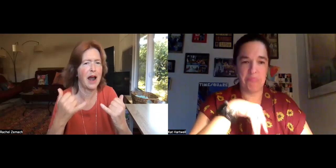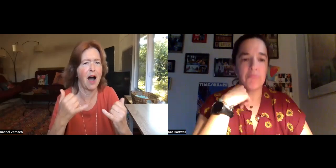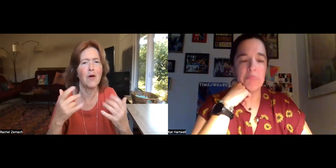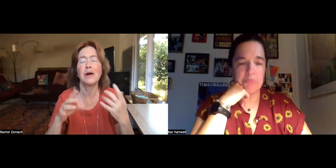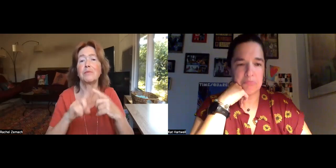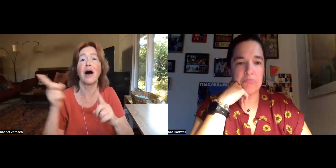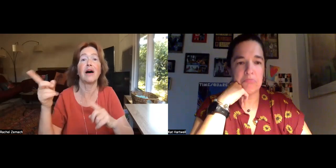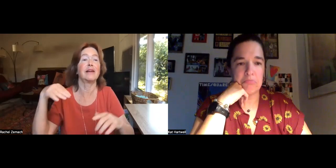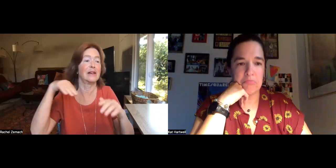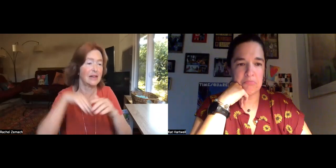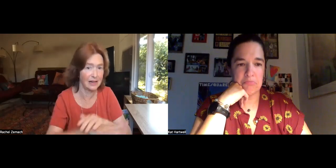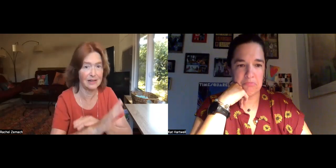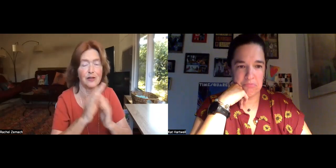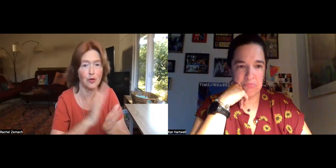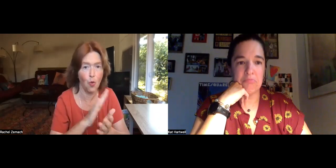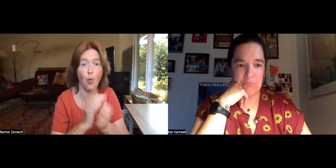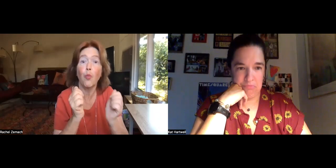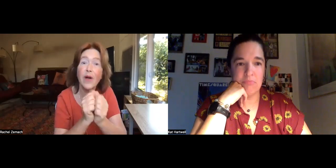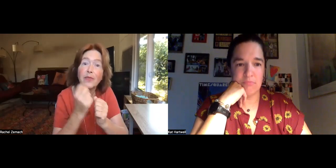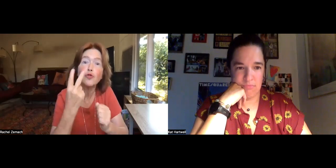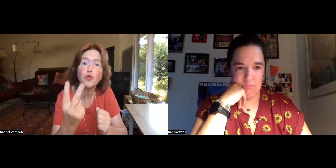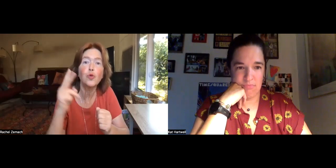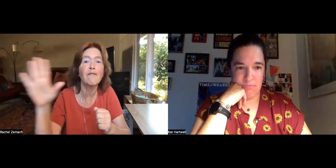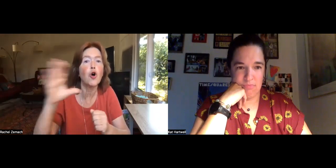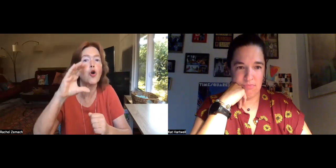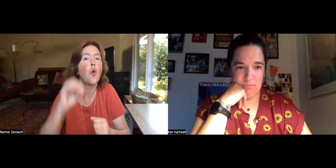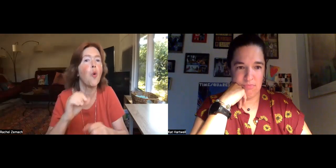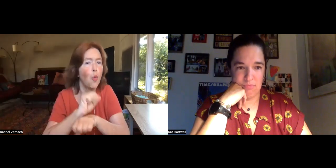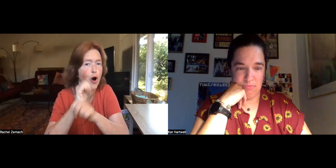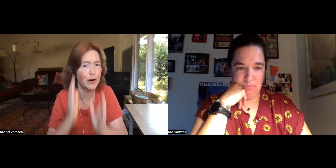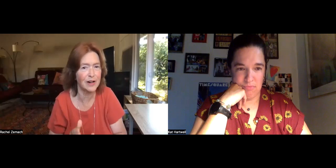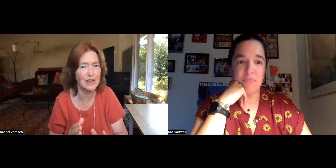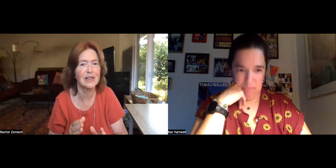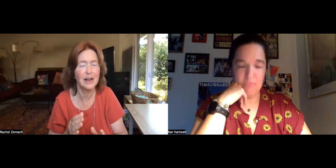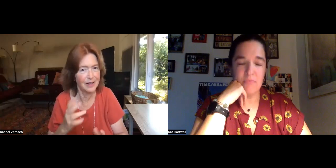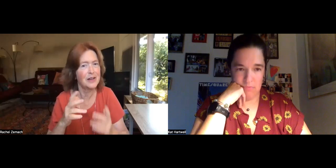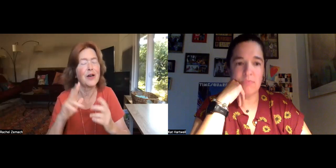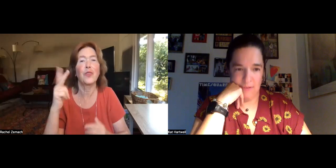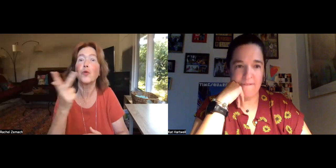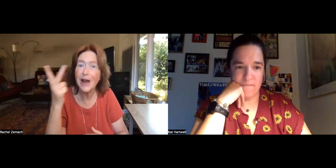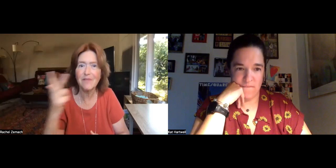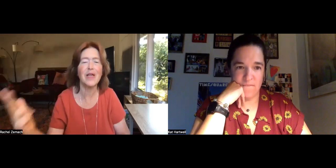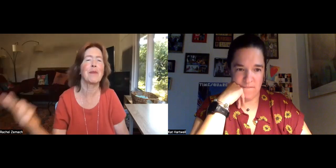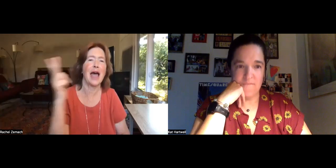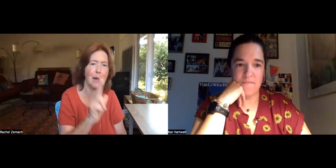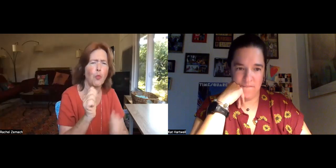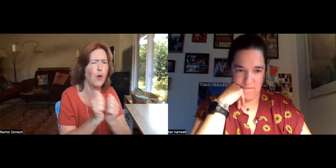now, but in school with two of her co-workers. Three of them came with